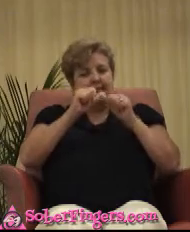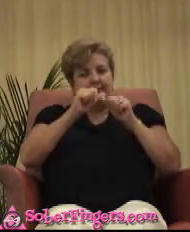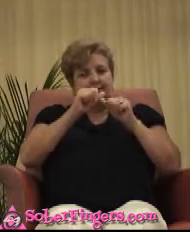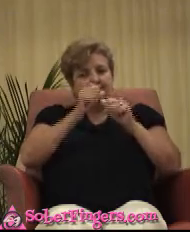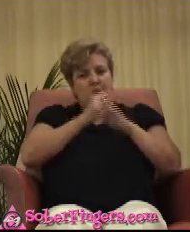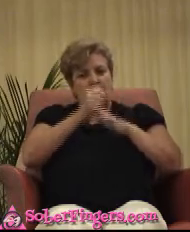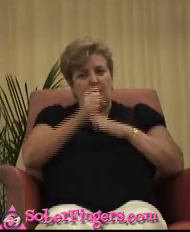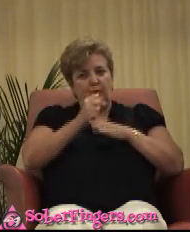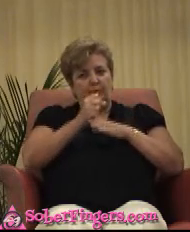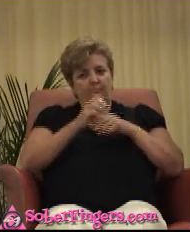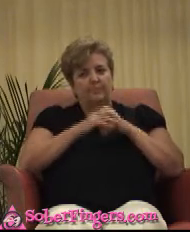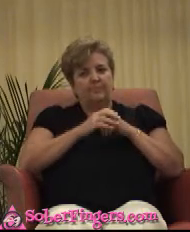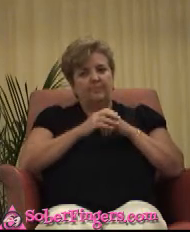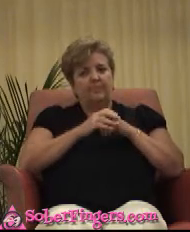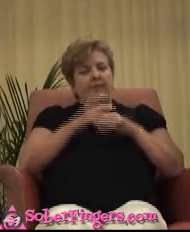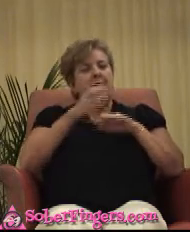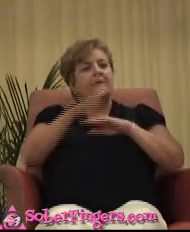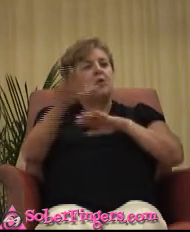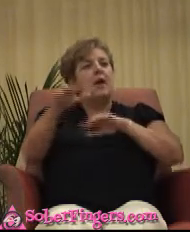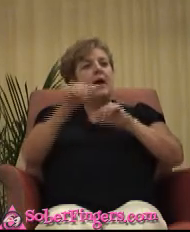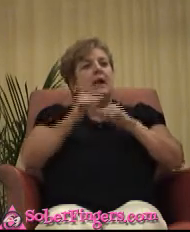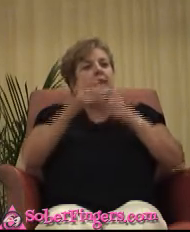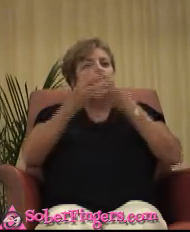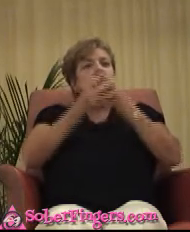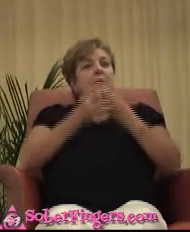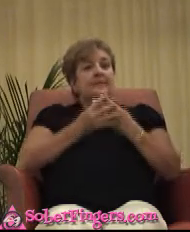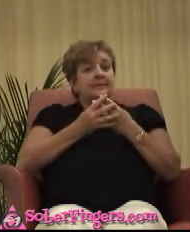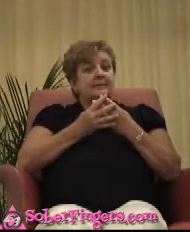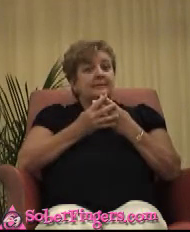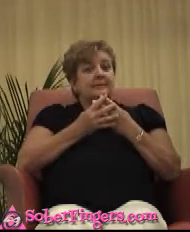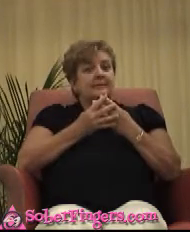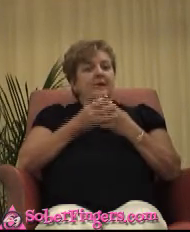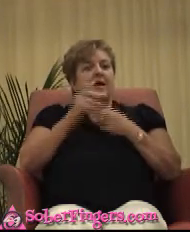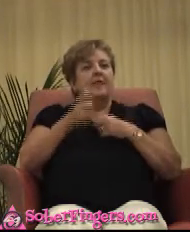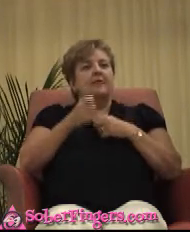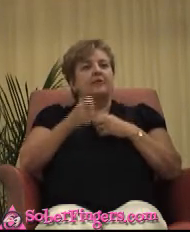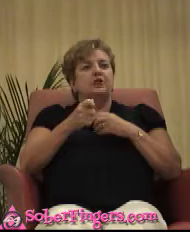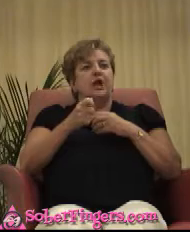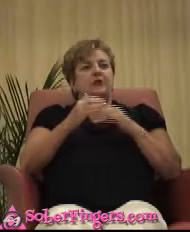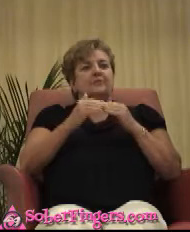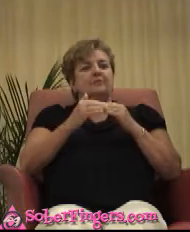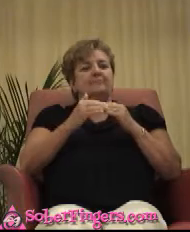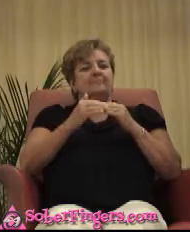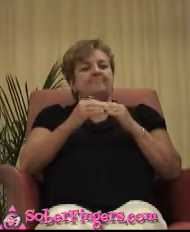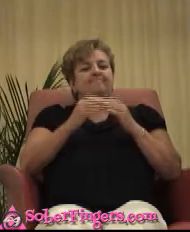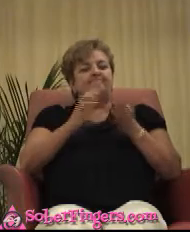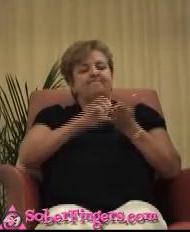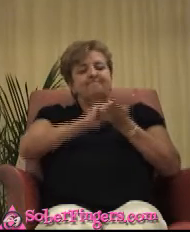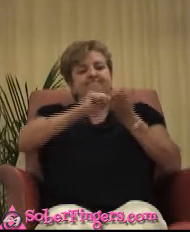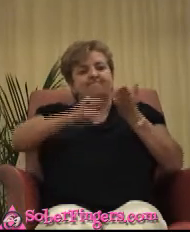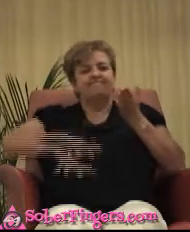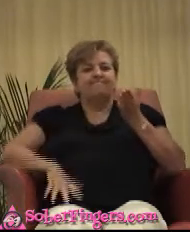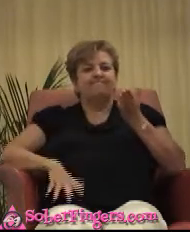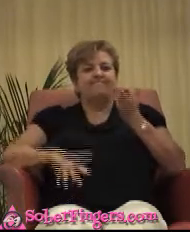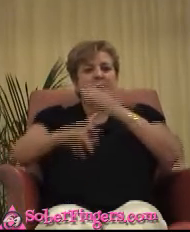After I came out of prison, sometime the judge lifted those sanctions. Nobody thought that was even remotely possible. He lifted the